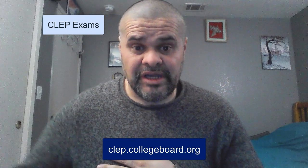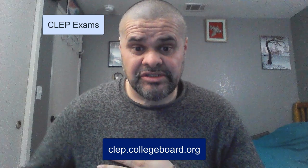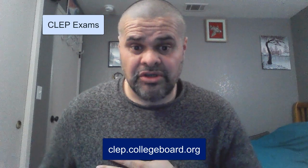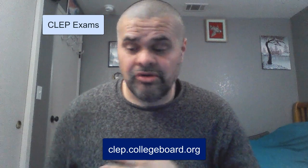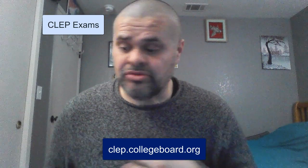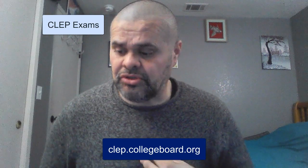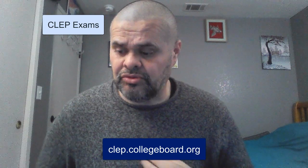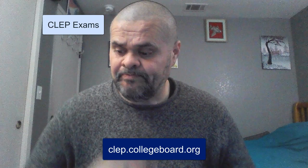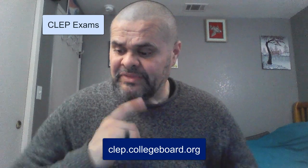you go to